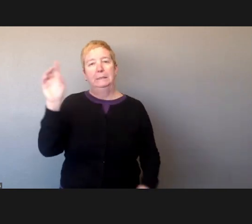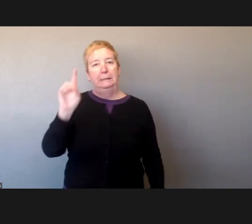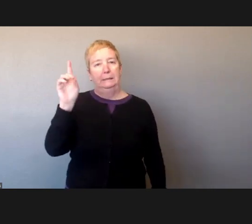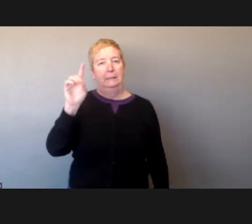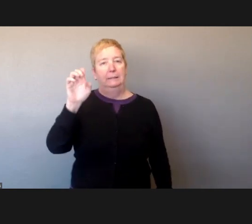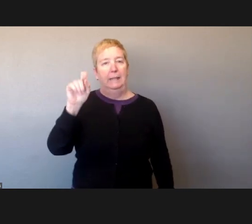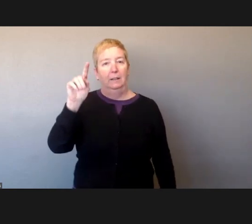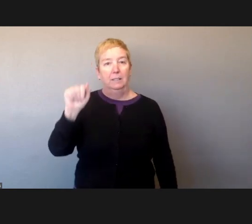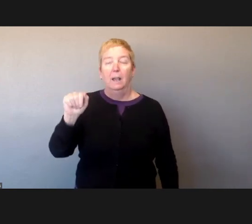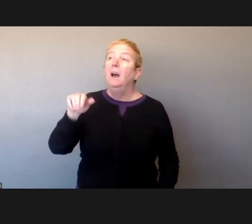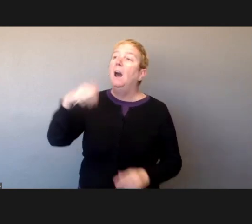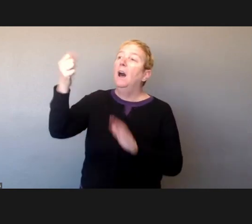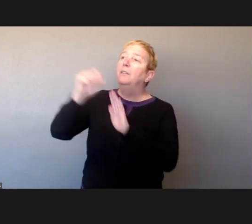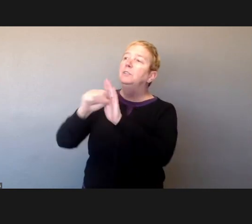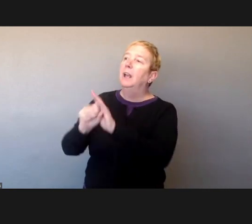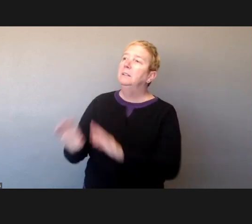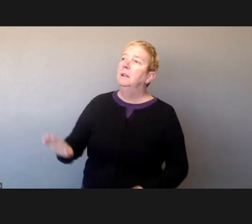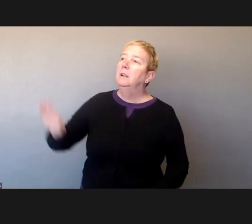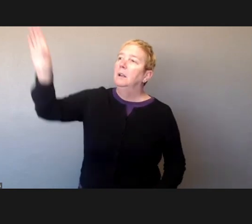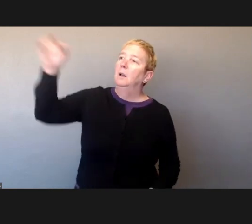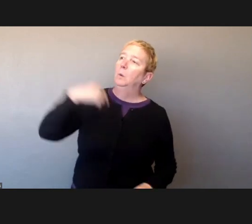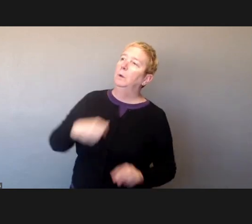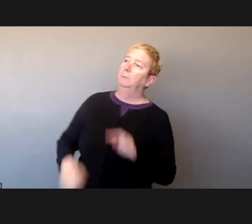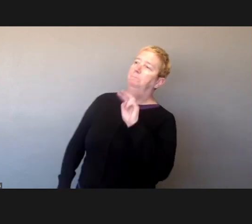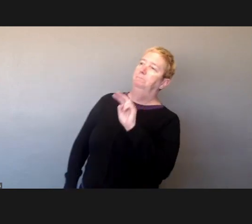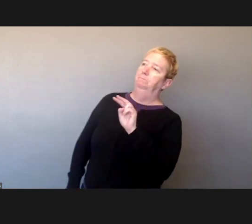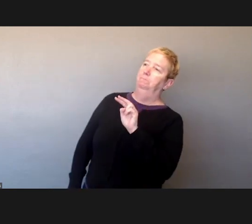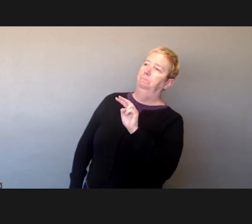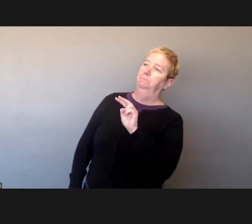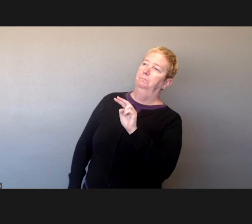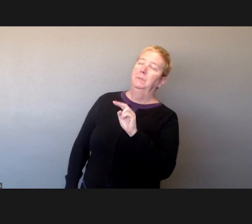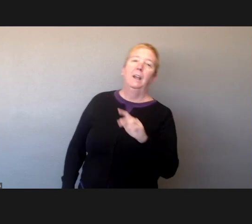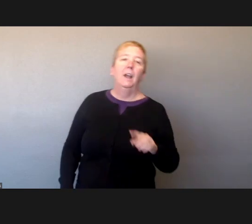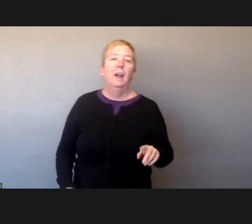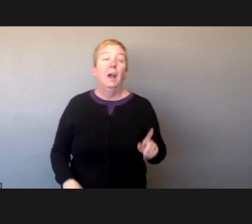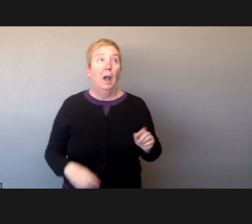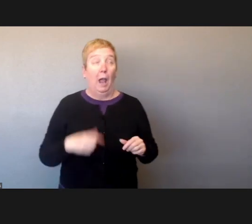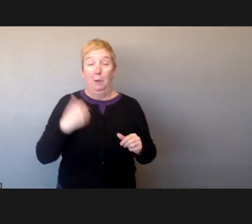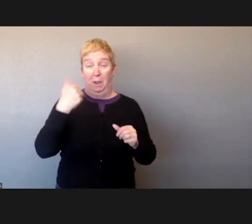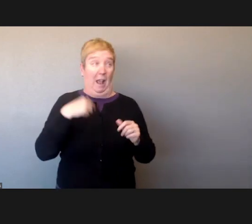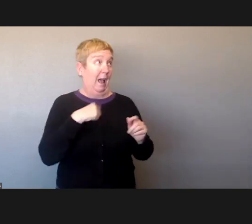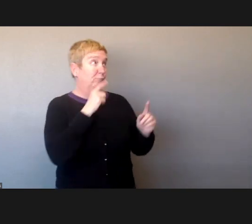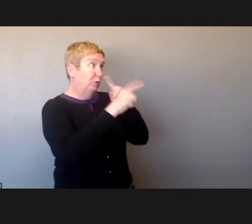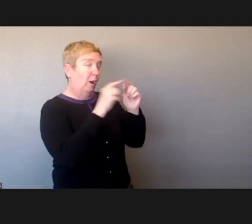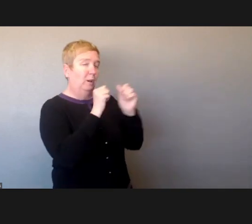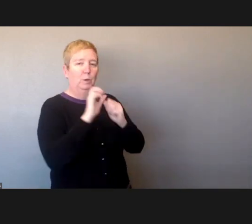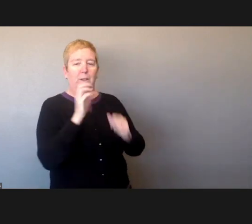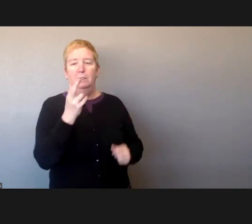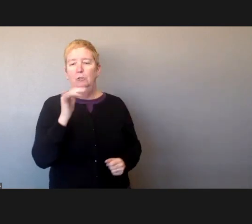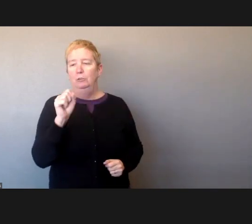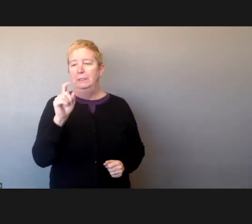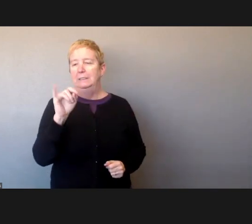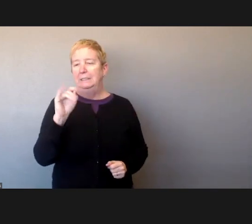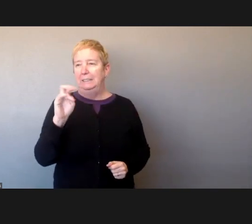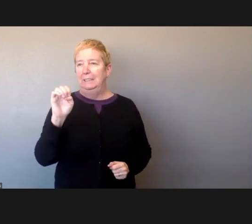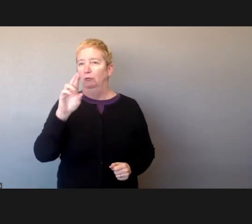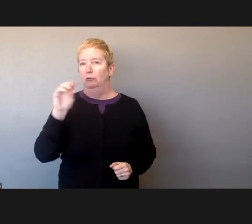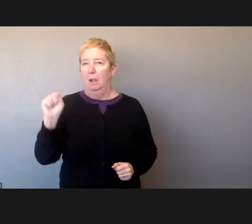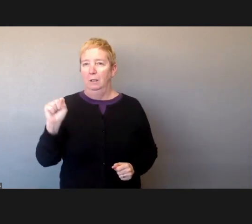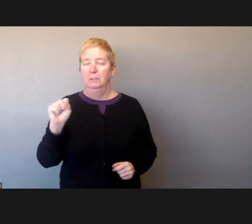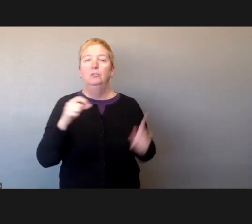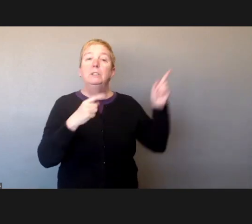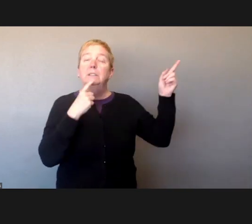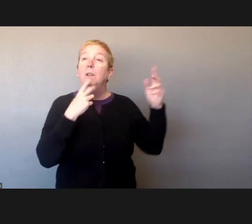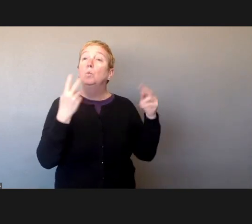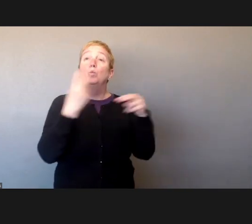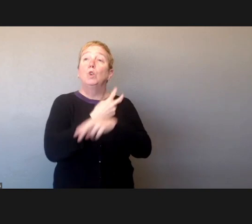with Christine Ross this morning. She mentioned that was the low point of the pandemic for her, is seeing what was happening with Delta in India, the rapid